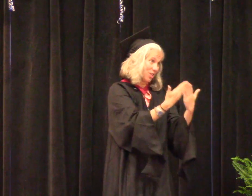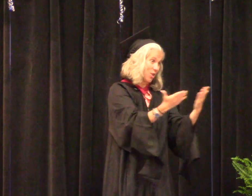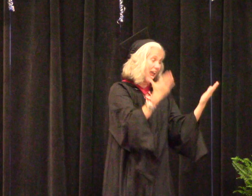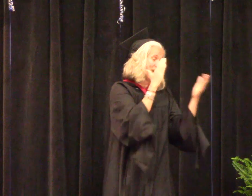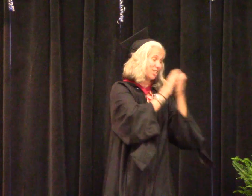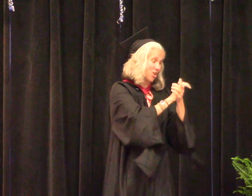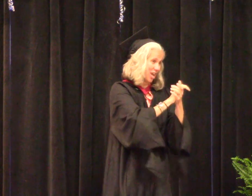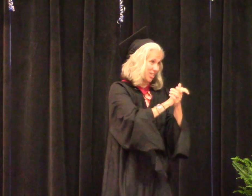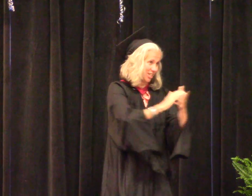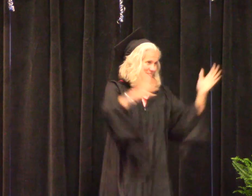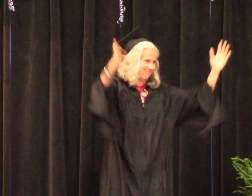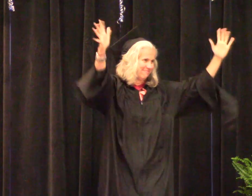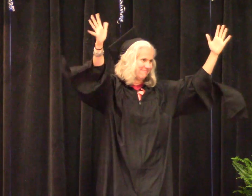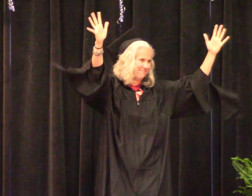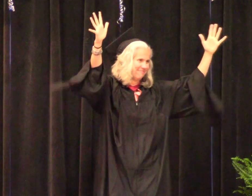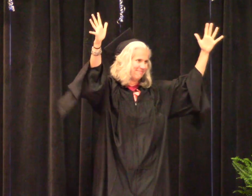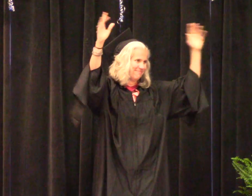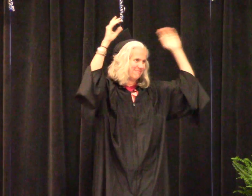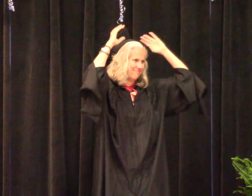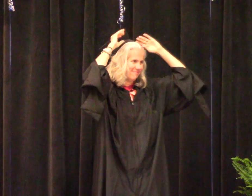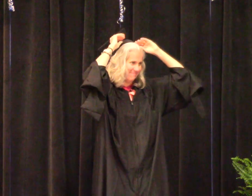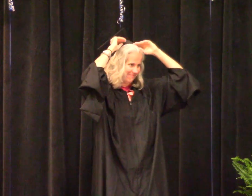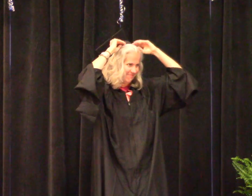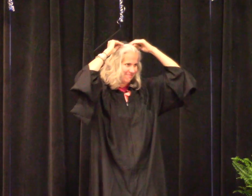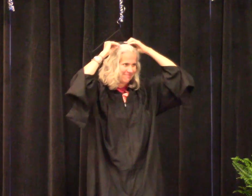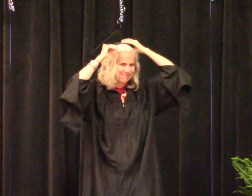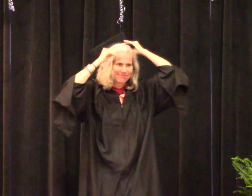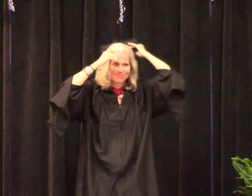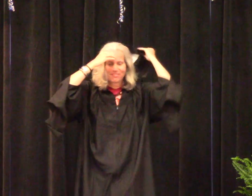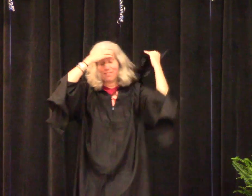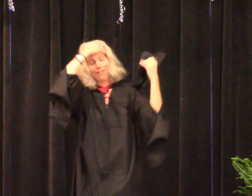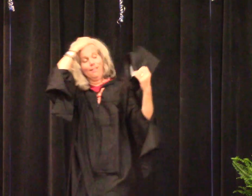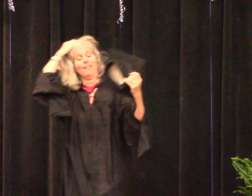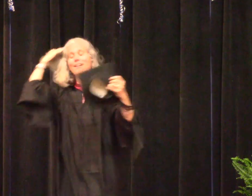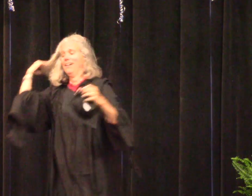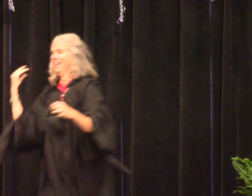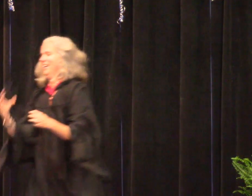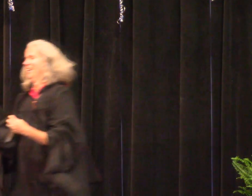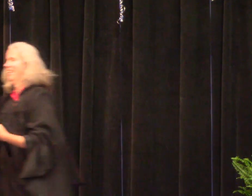foundation for decisions going forward throughout your lives. Congratulations, best of luck.